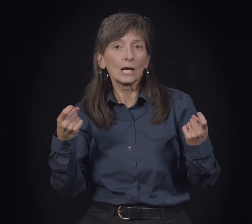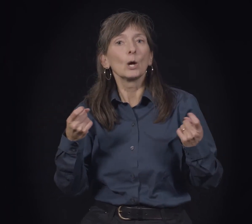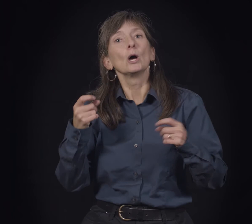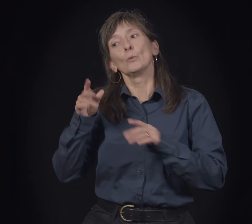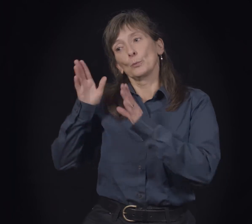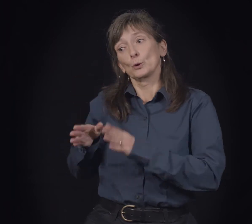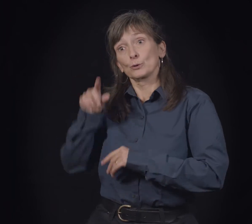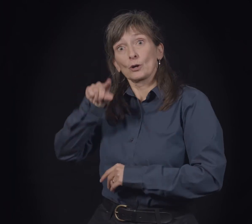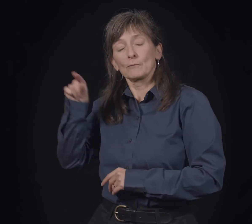questions.